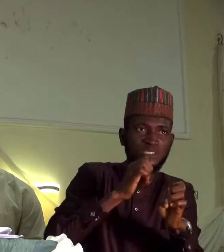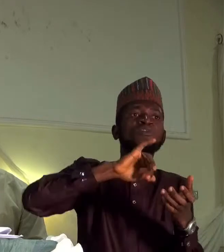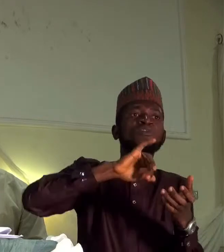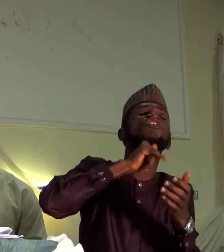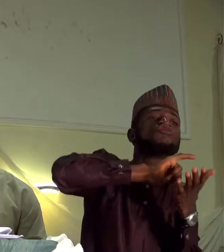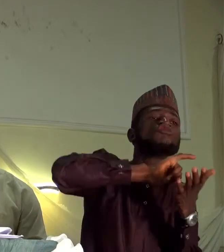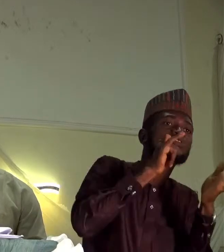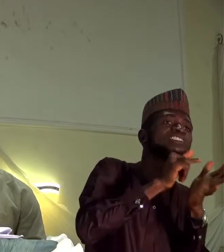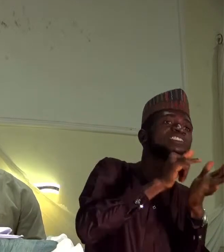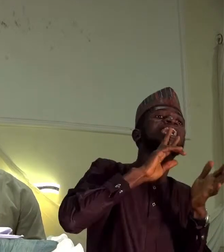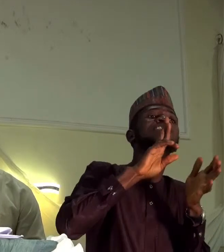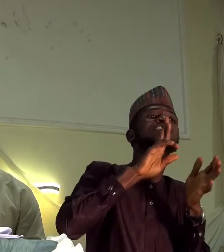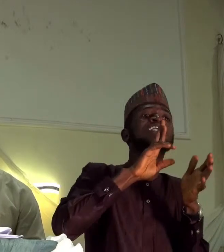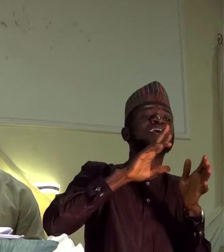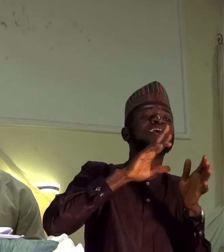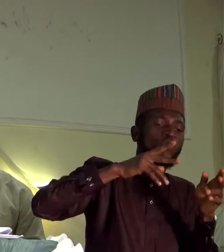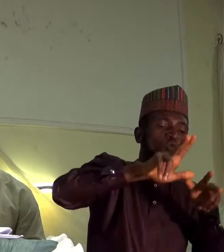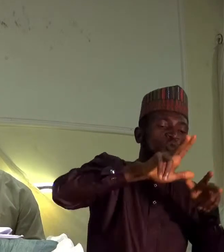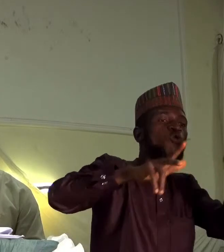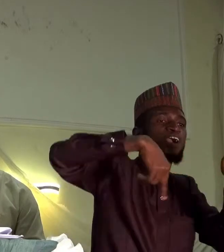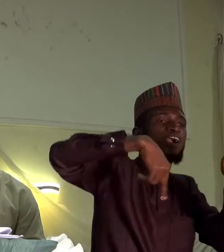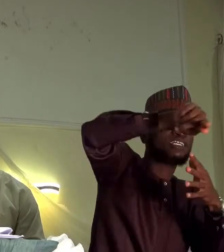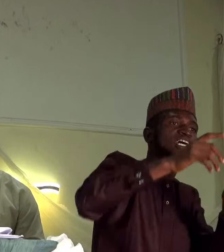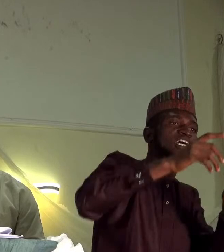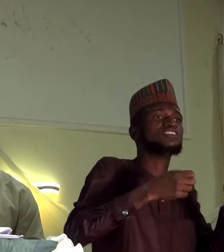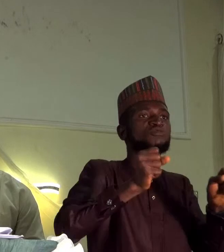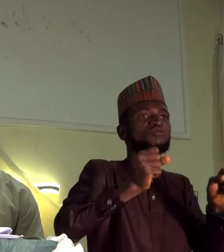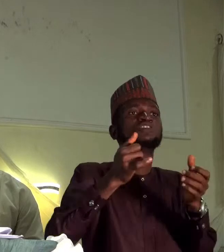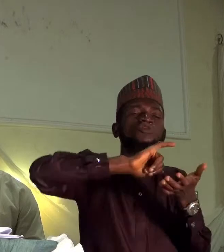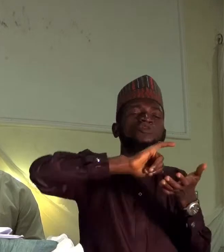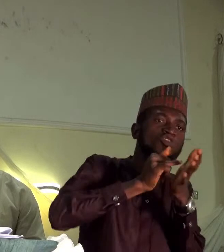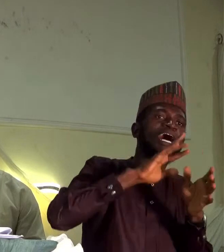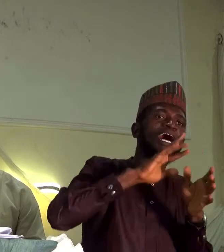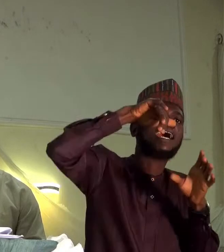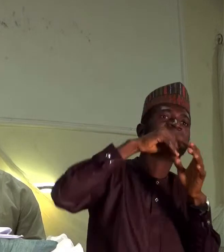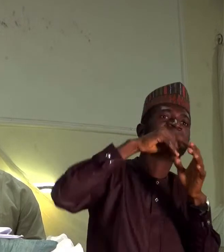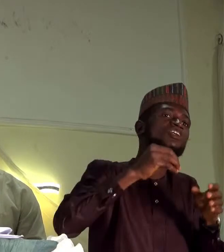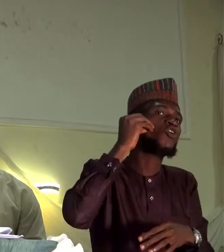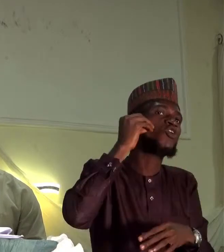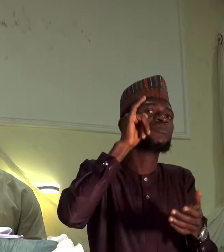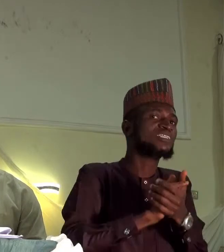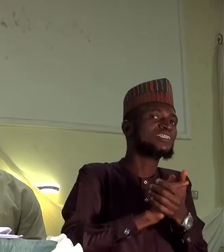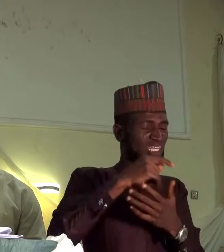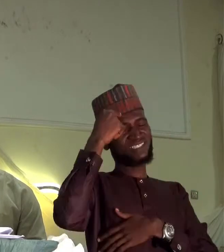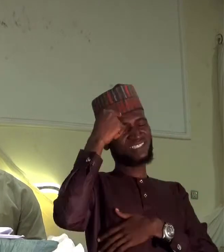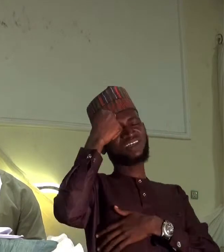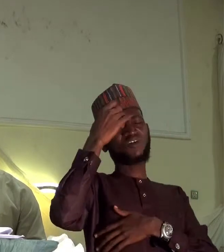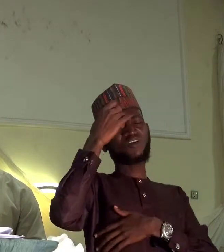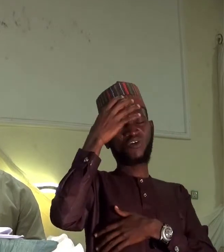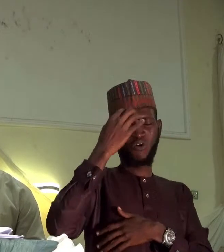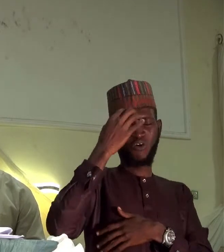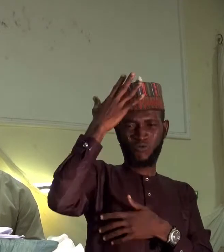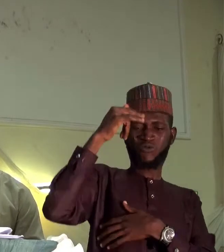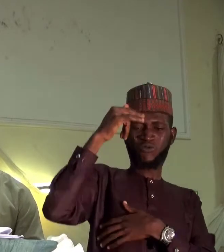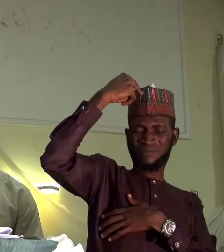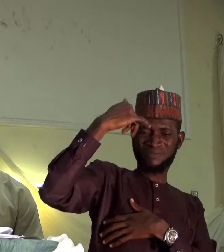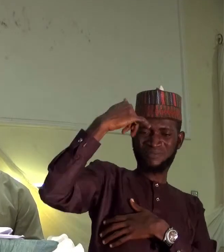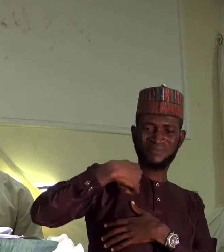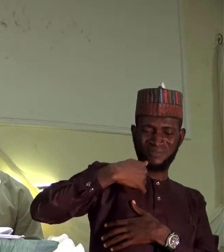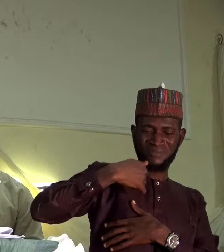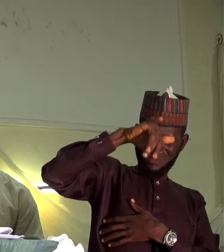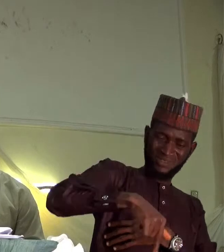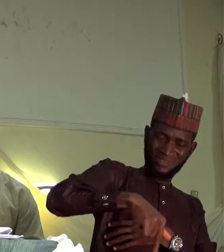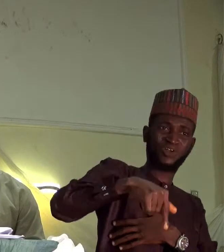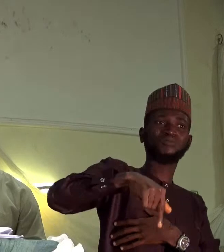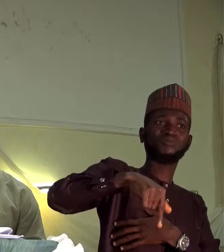mi nbe nu ile lagbo ile yin lagbo ile temina. To je pe won ti e ti gba. Won ro lori emi ga pe ki mo waye fun. In Tolorun o